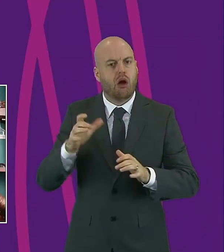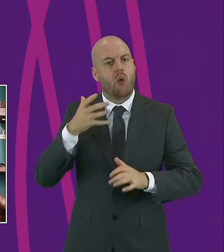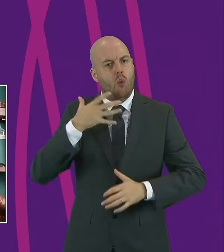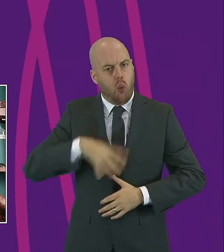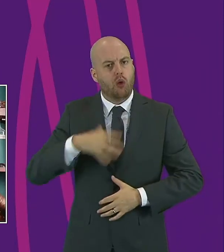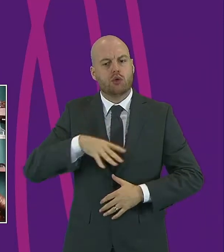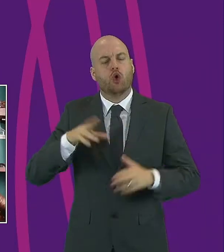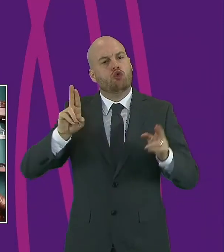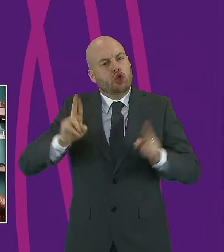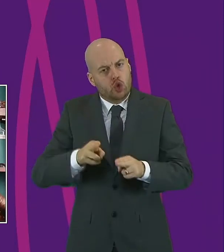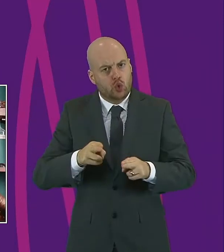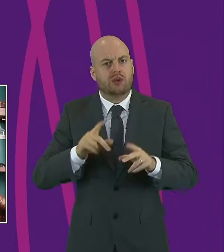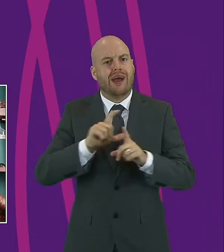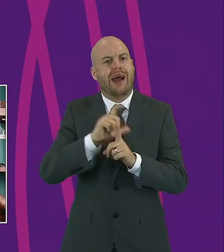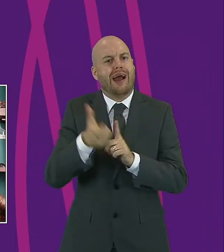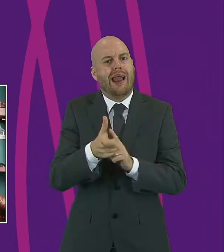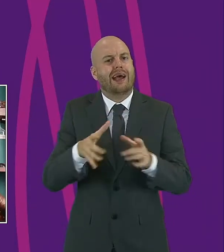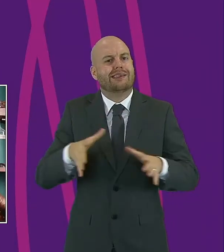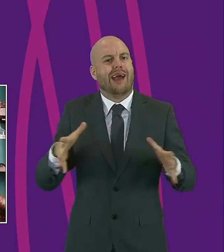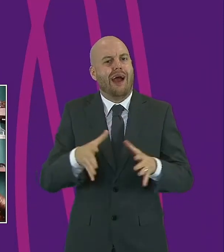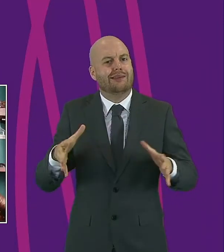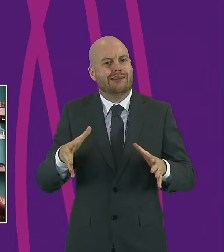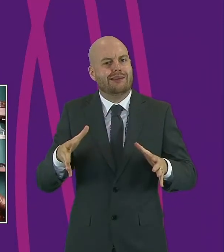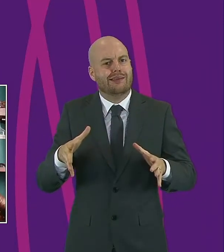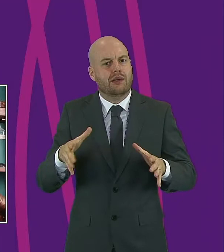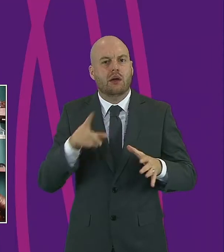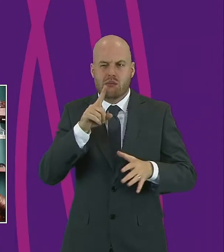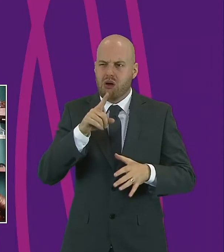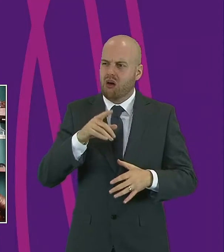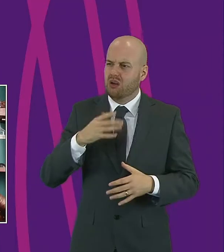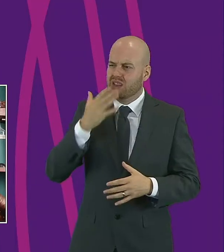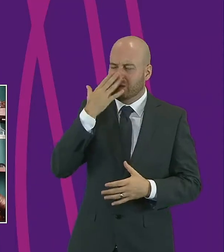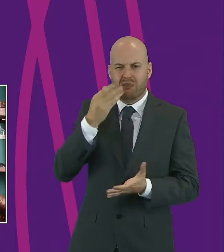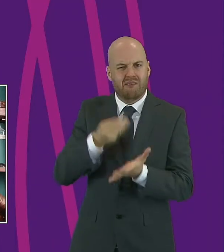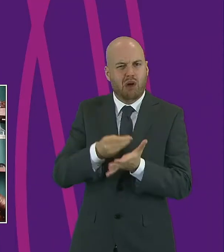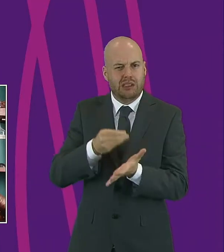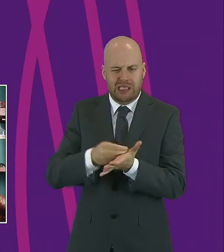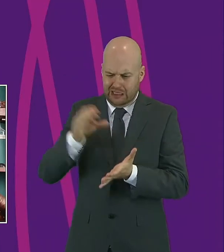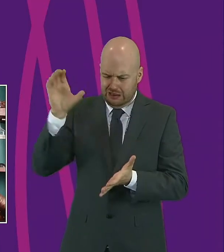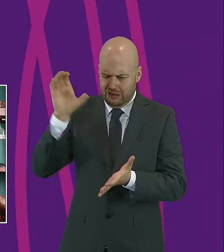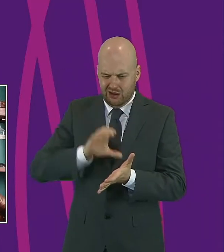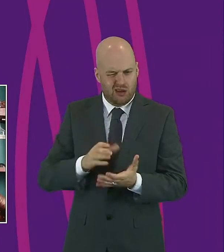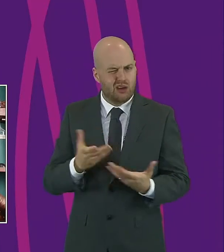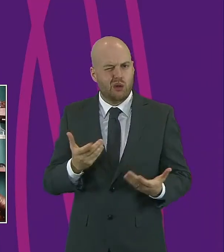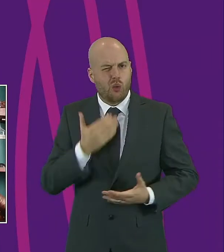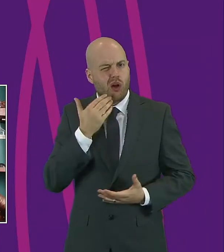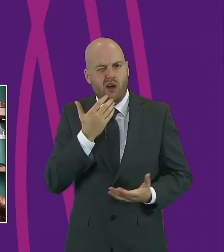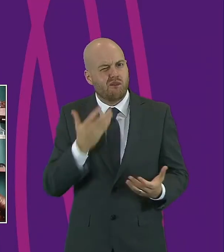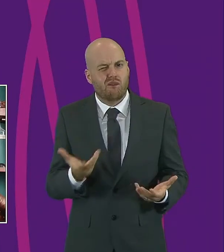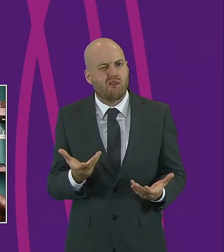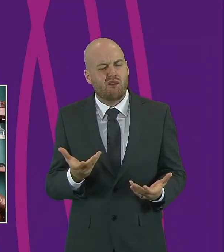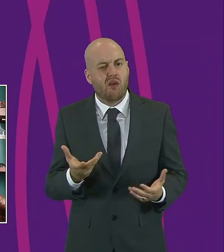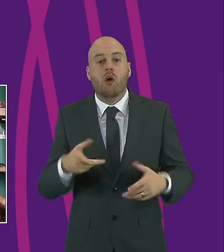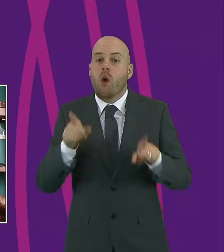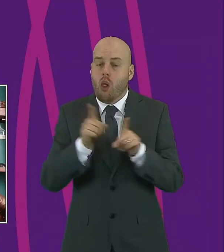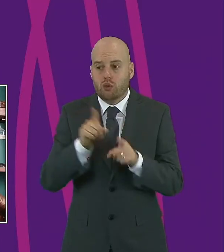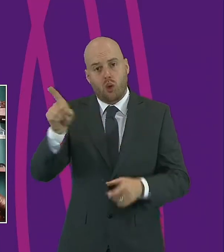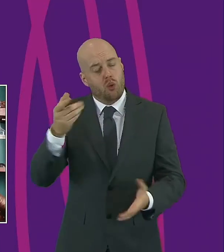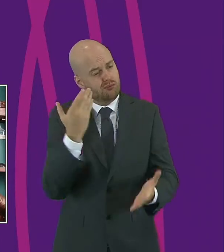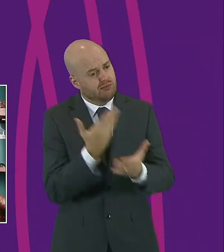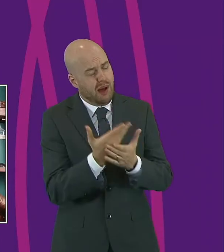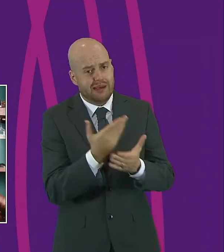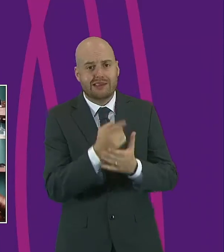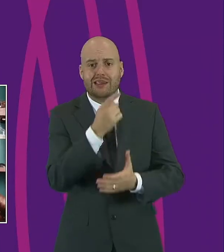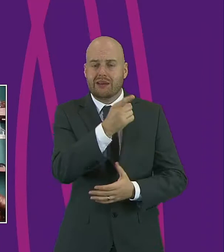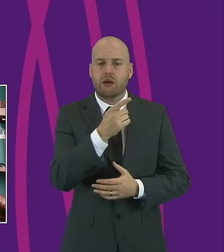Government is funding less than half of this. They're also asking that guidance on physical distancing and face coverings